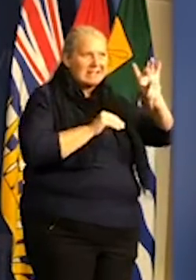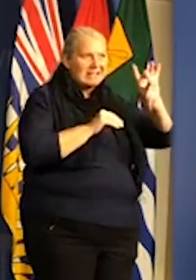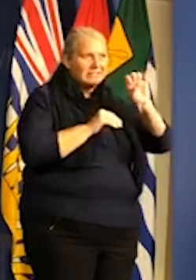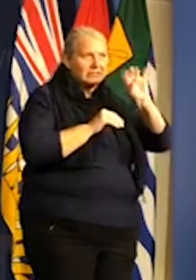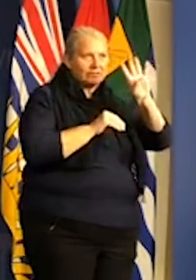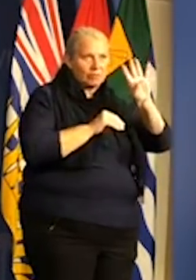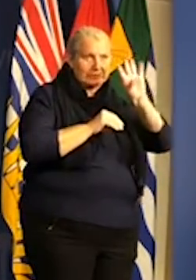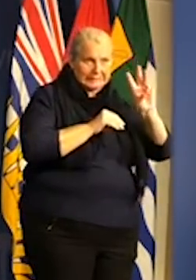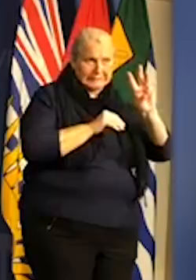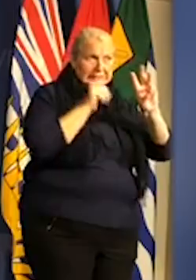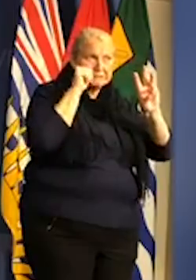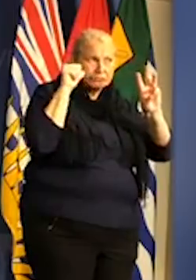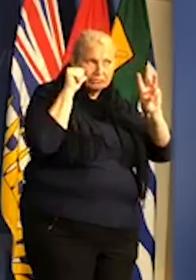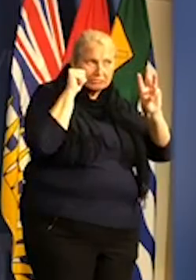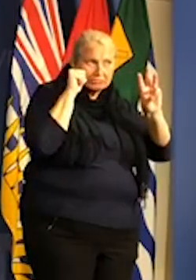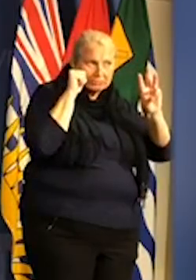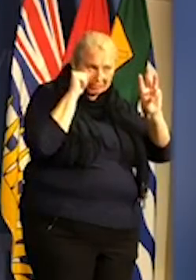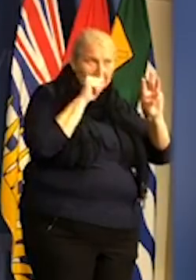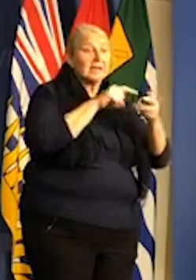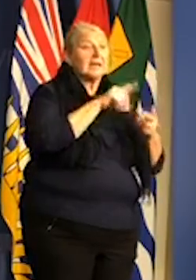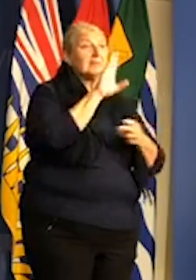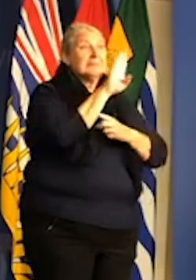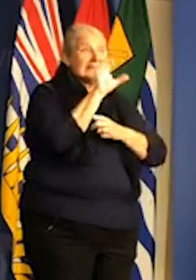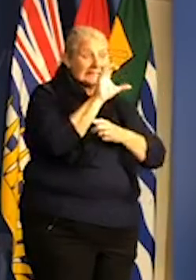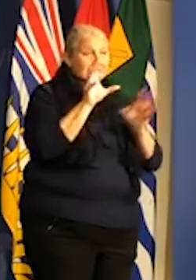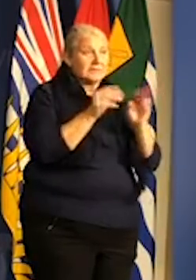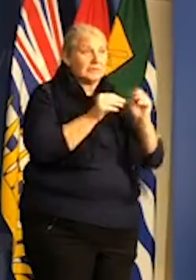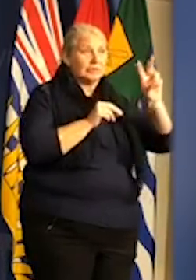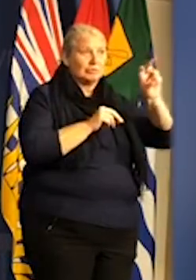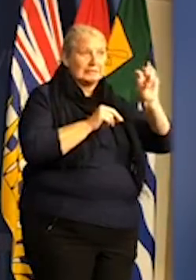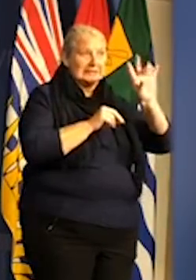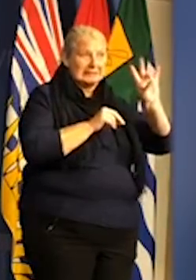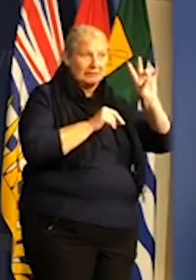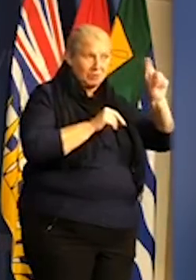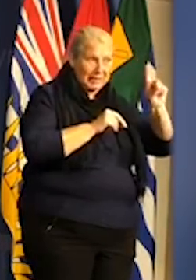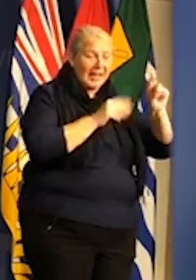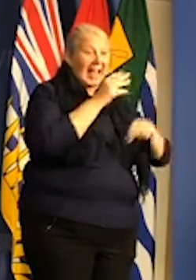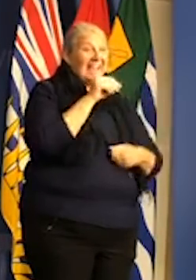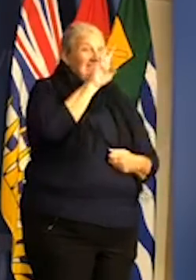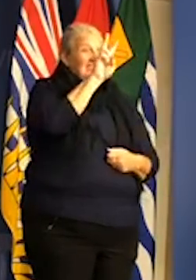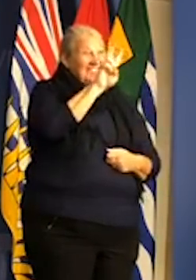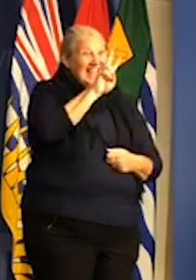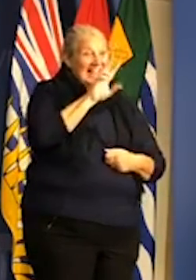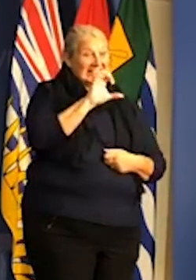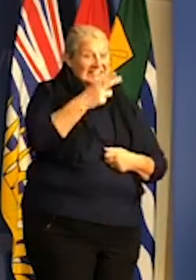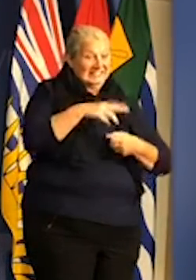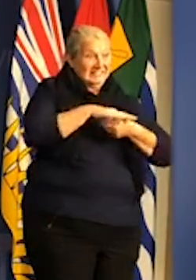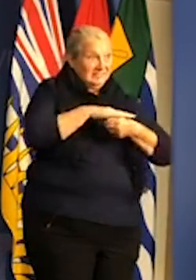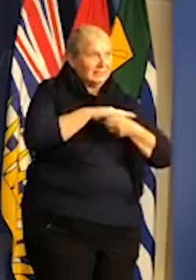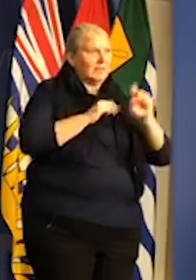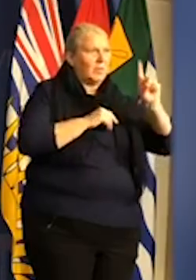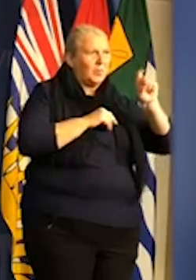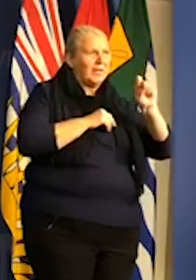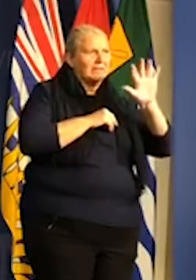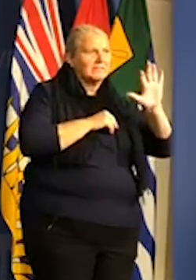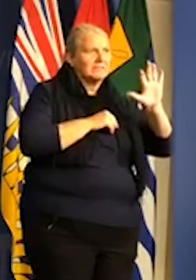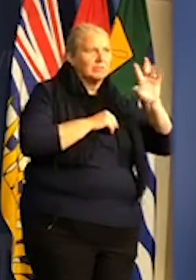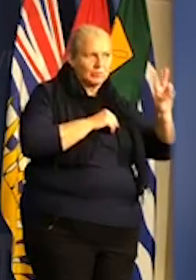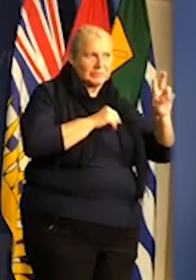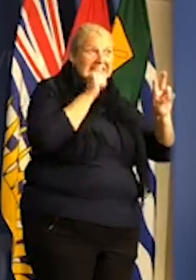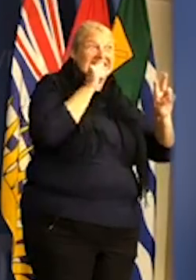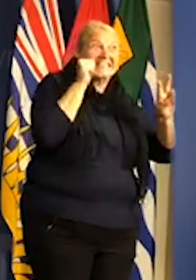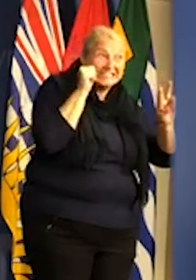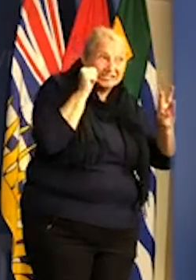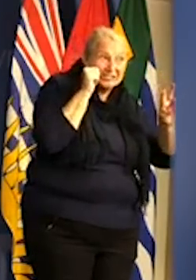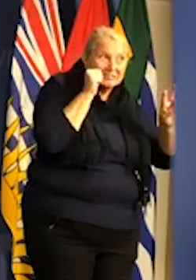846 COVID-19 cases, BC 271, and Vancouver Coastal Health with 152 cases as